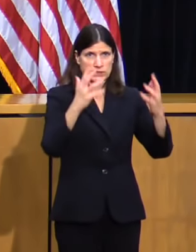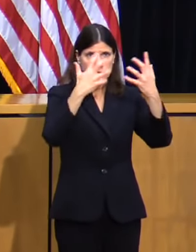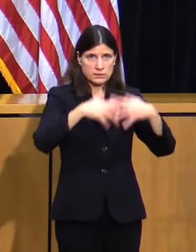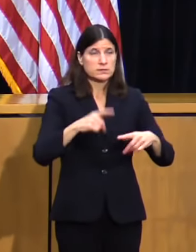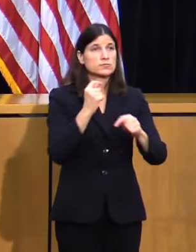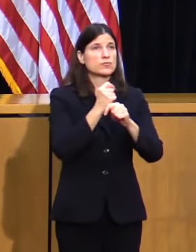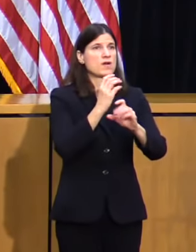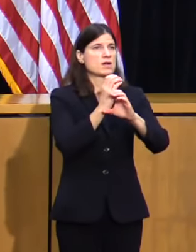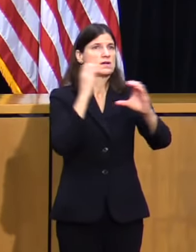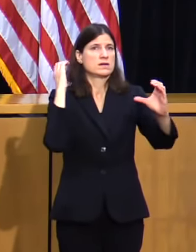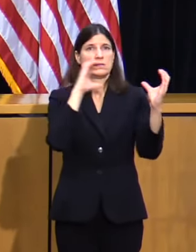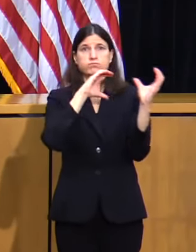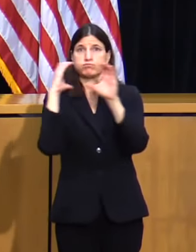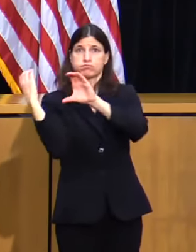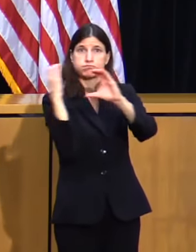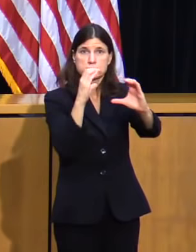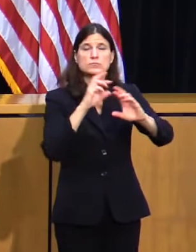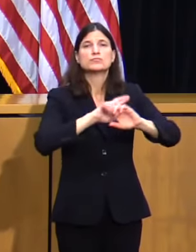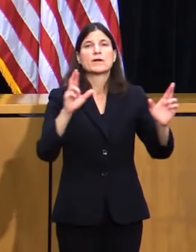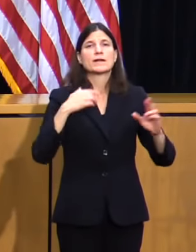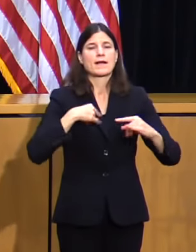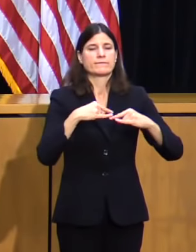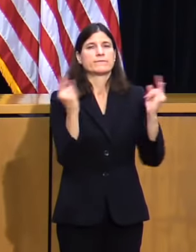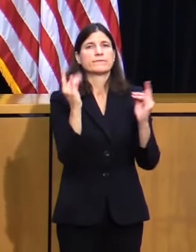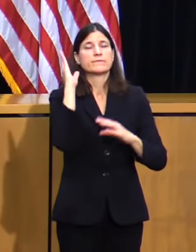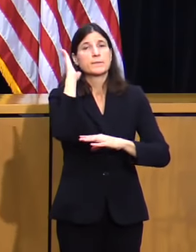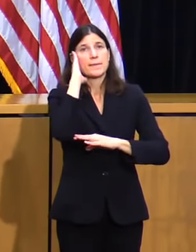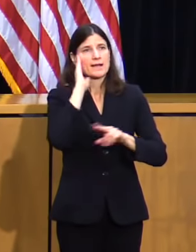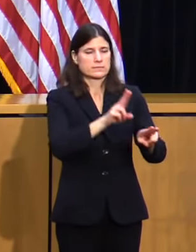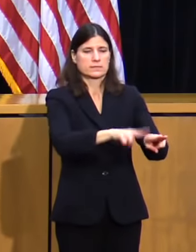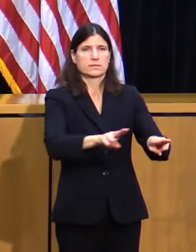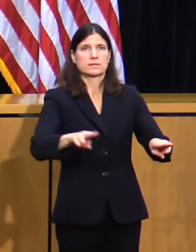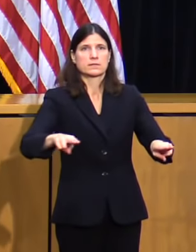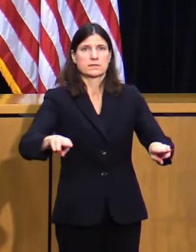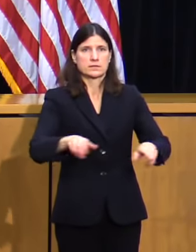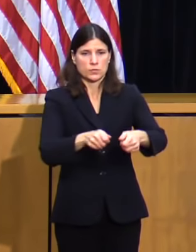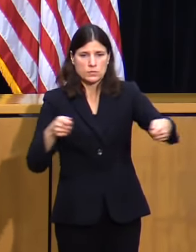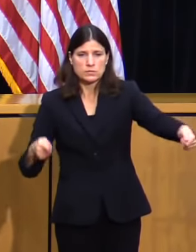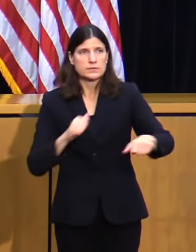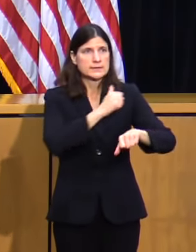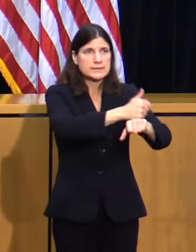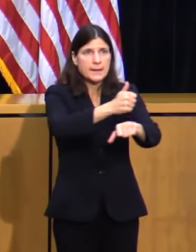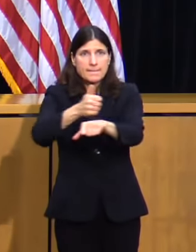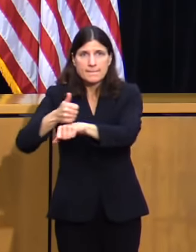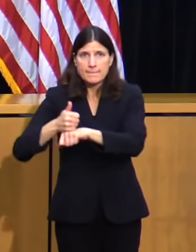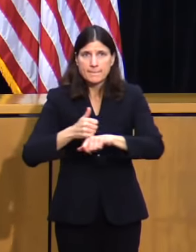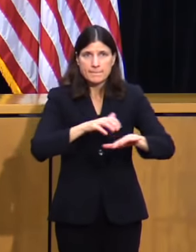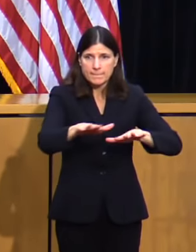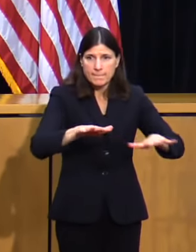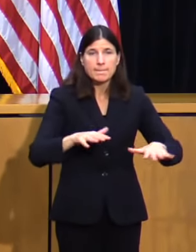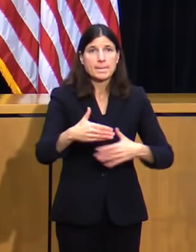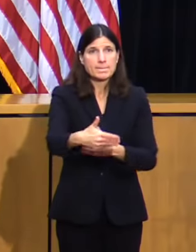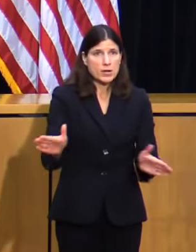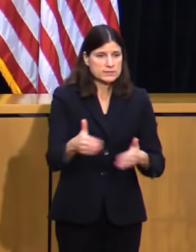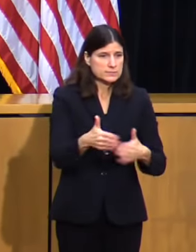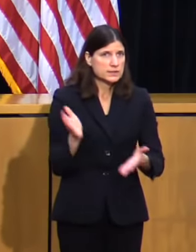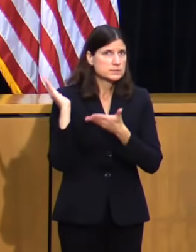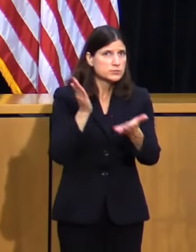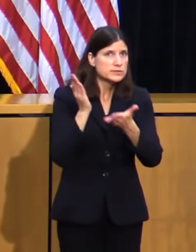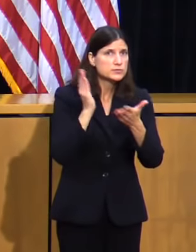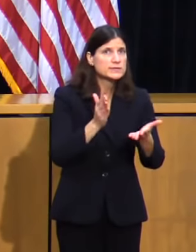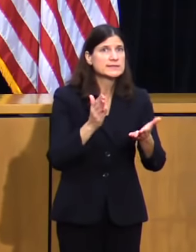of beds and related equipment and supplies. We are incredibly grateful to have the support of many partners, including the DCU